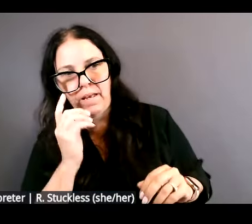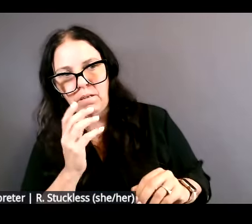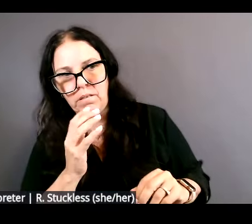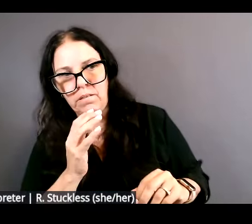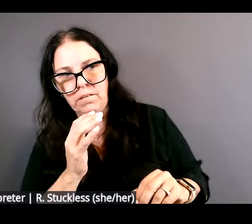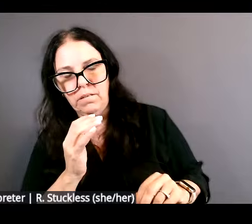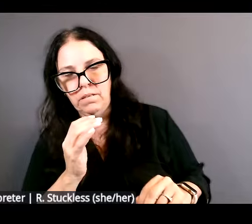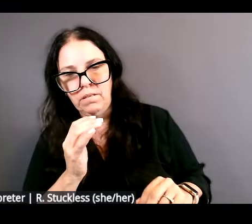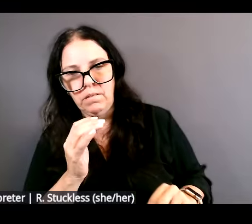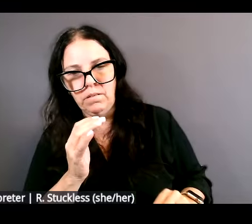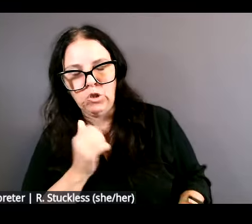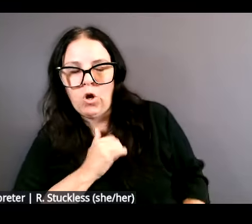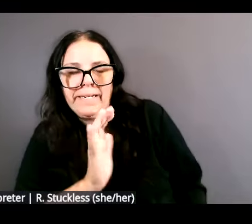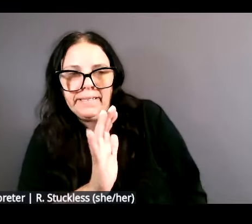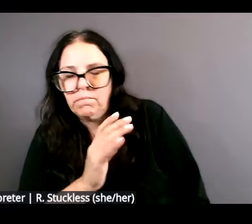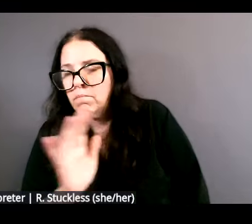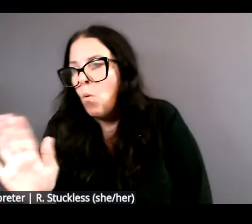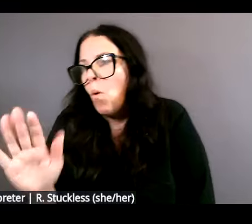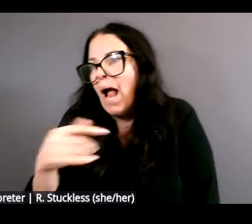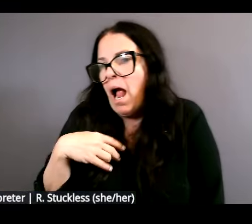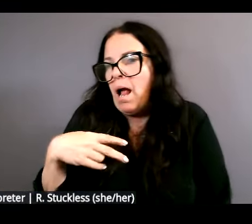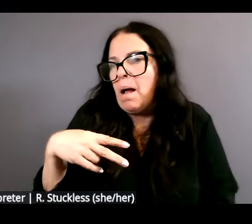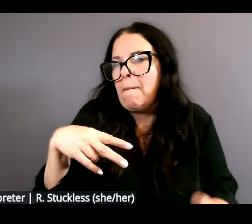at it.